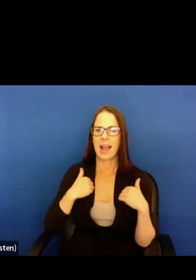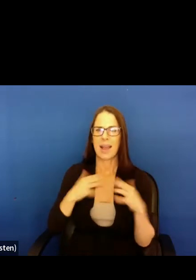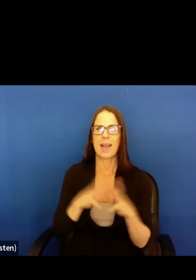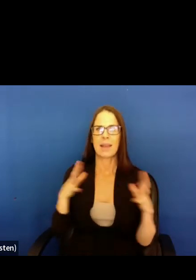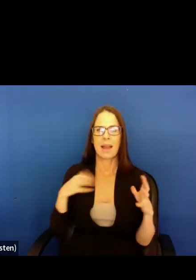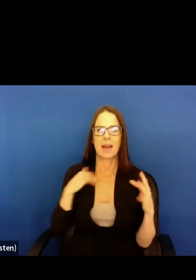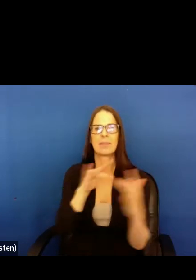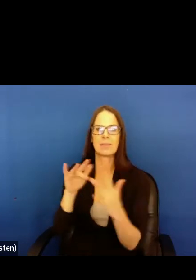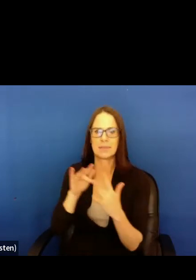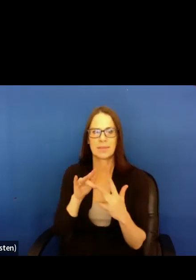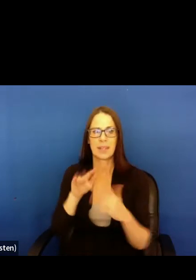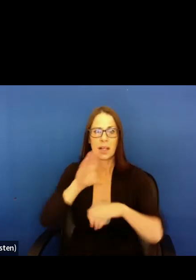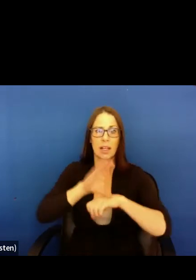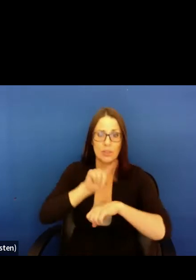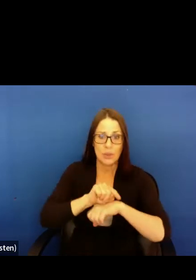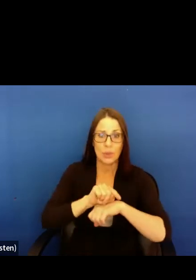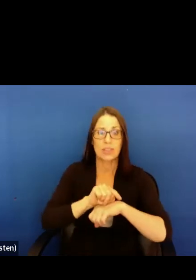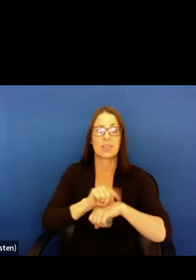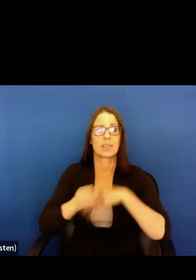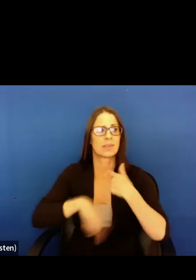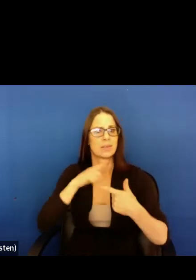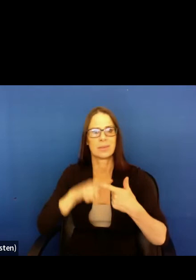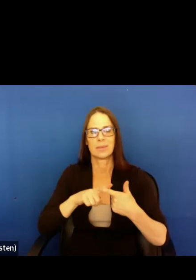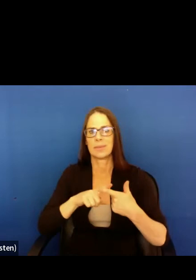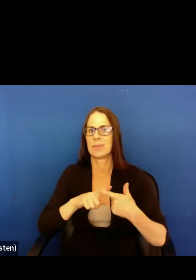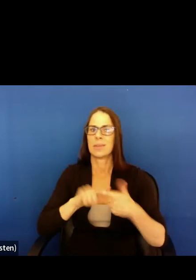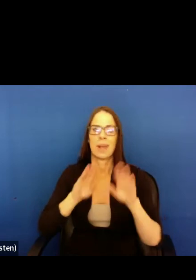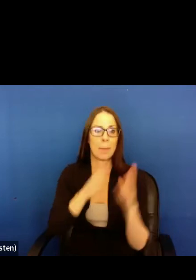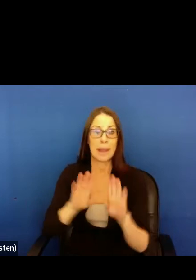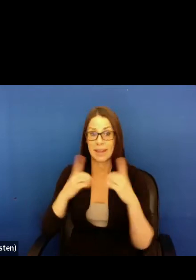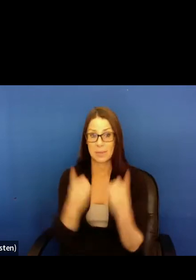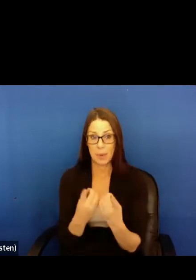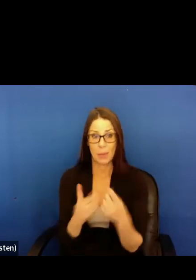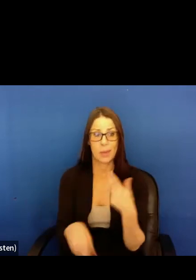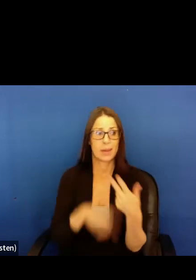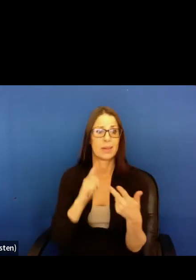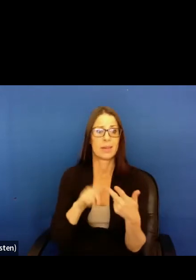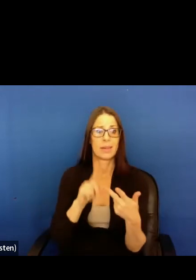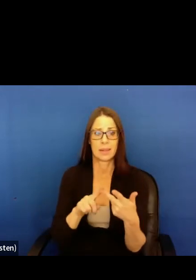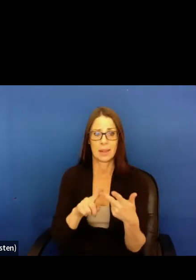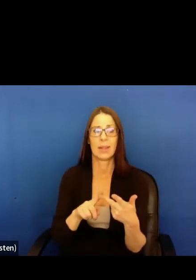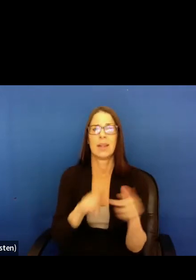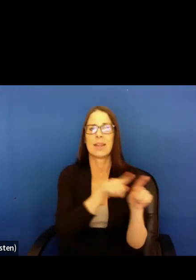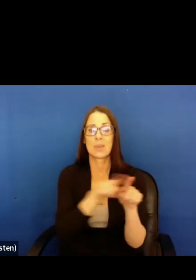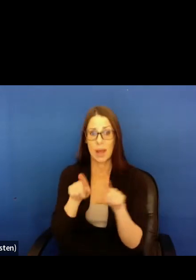have consultants, we have a whole planning department behind us, as well as the organization of